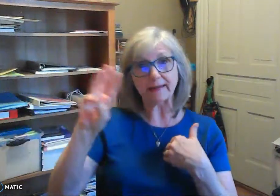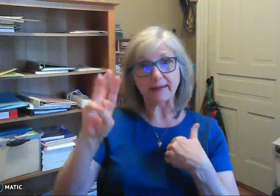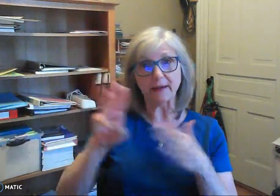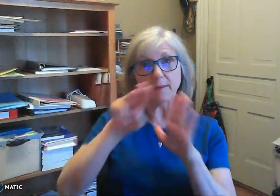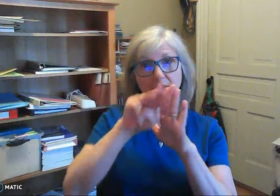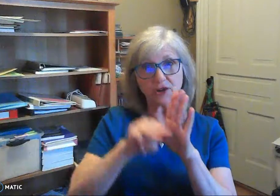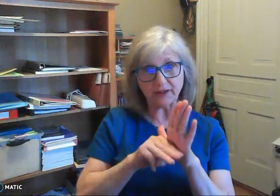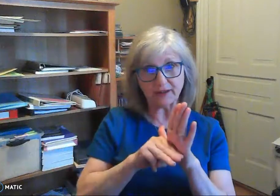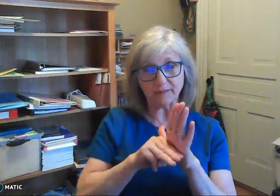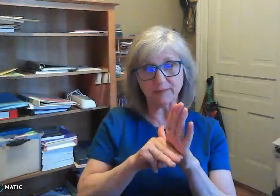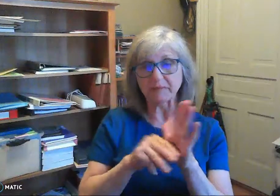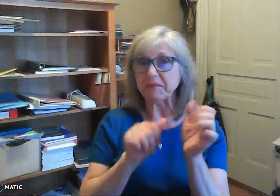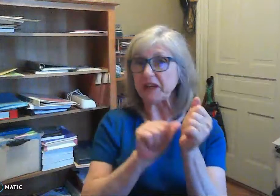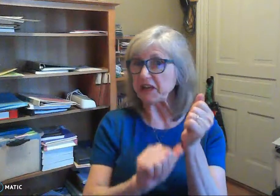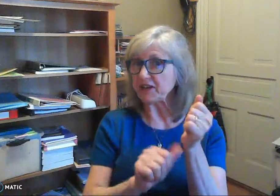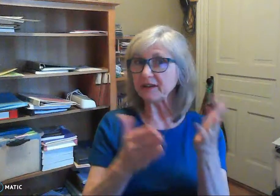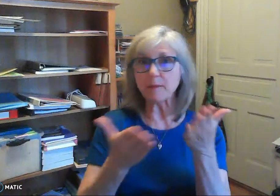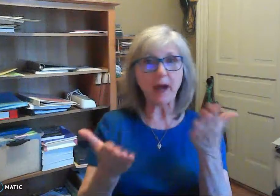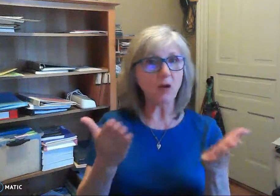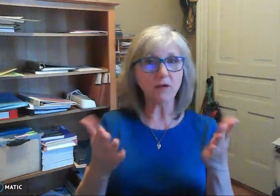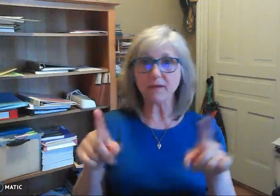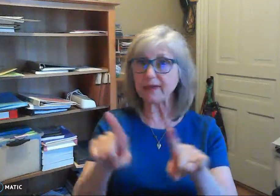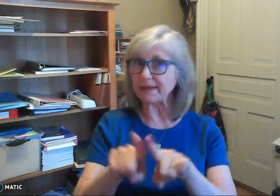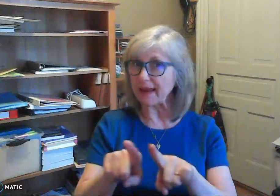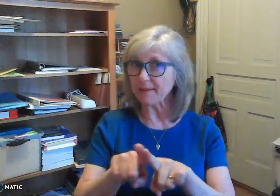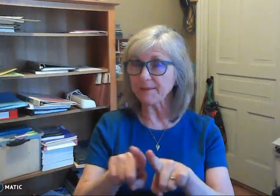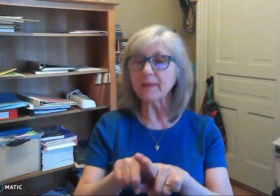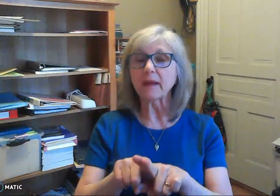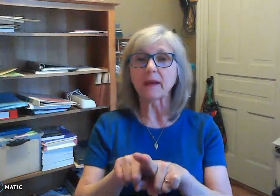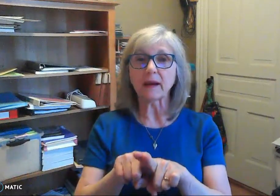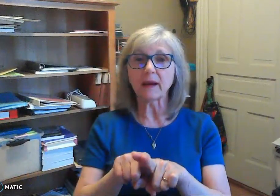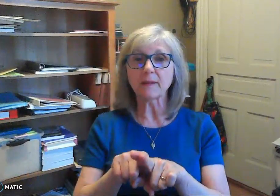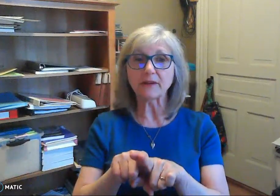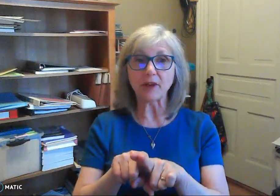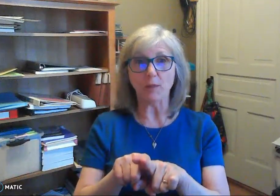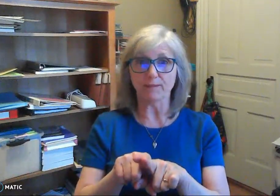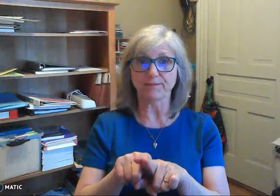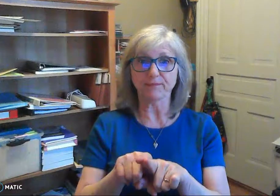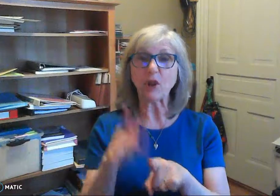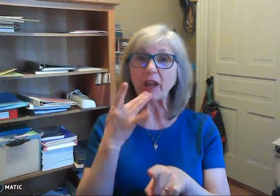6 modules. Each is about the same. So